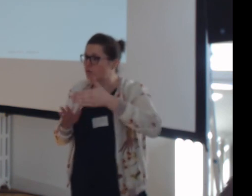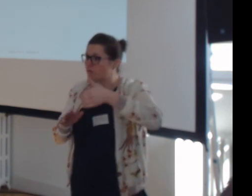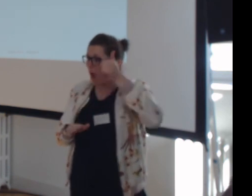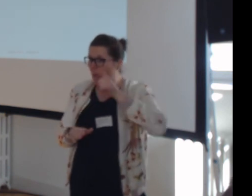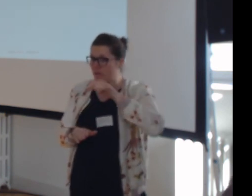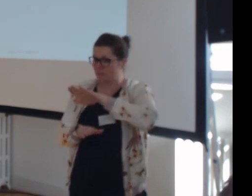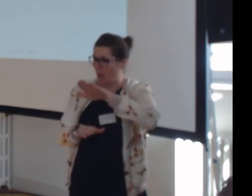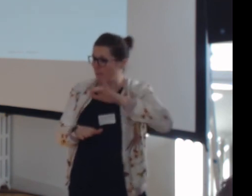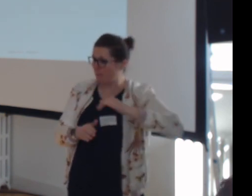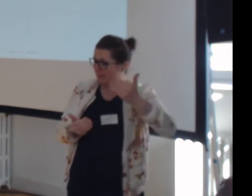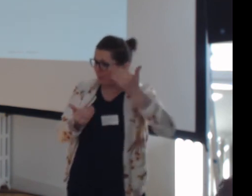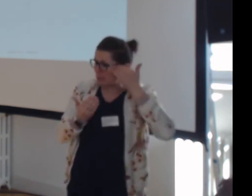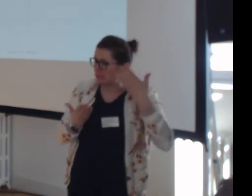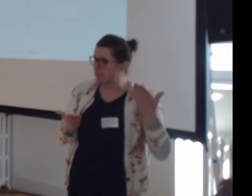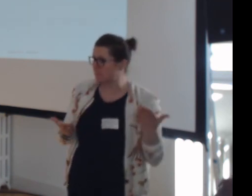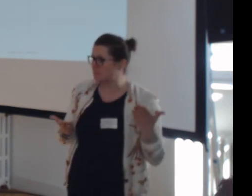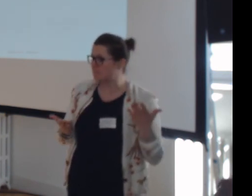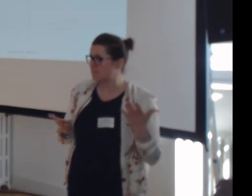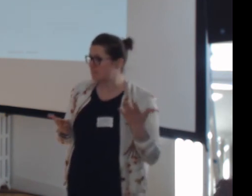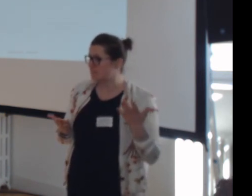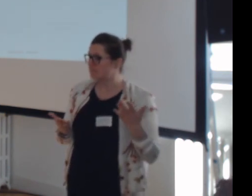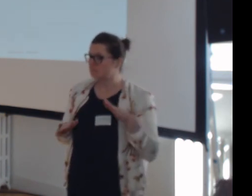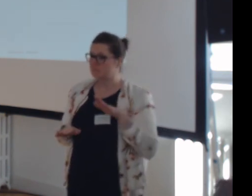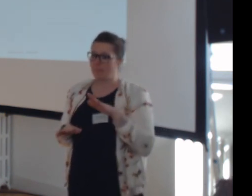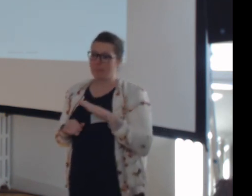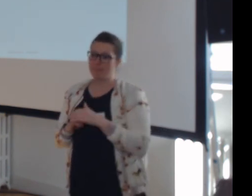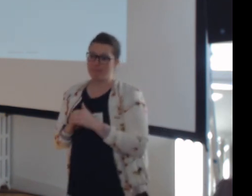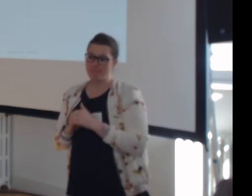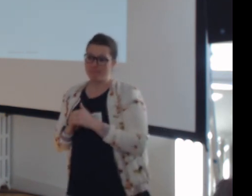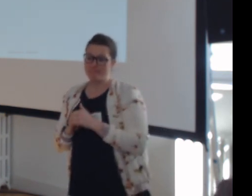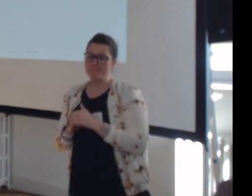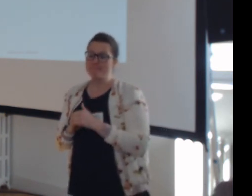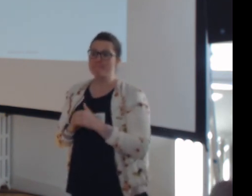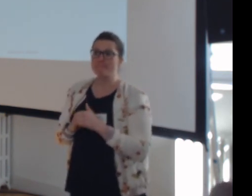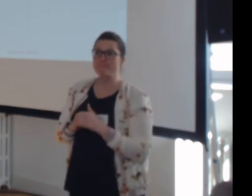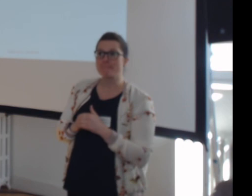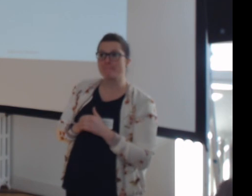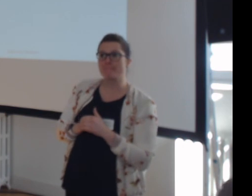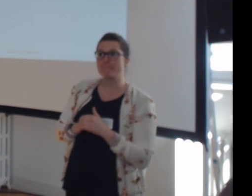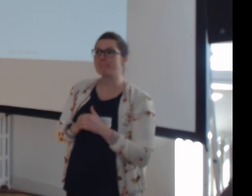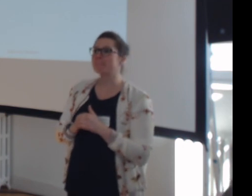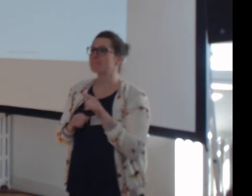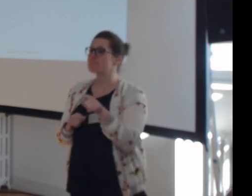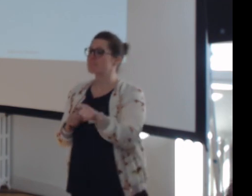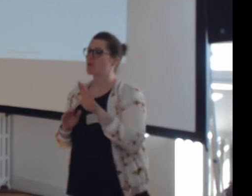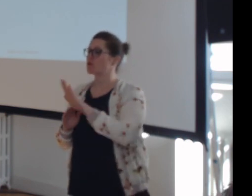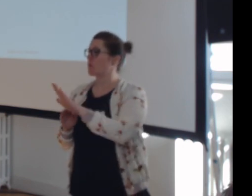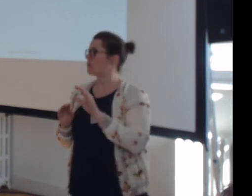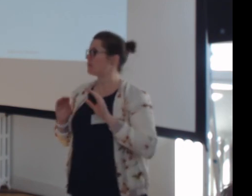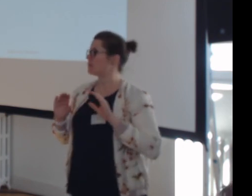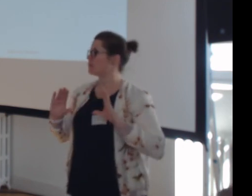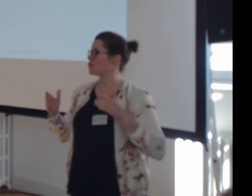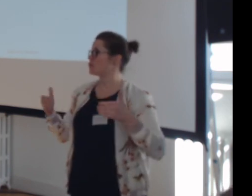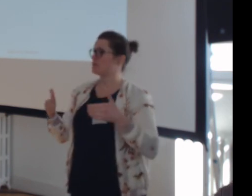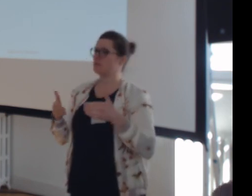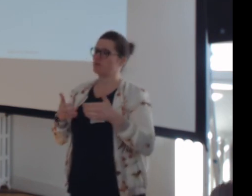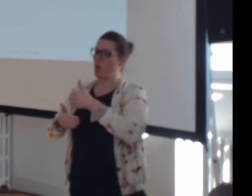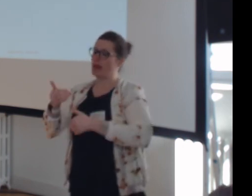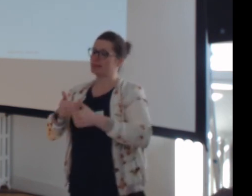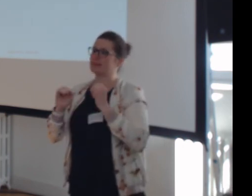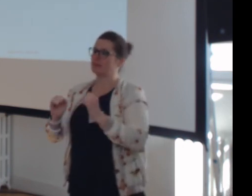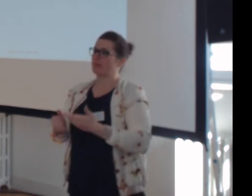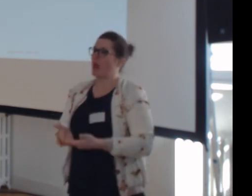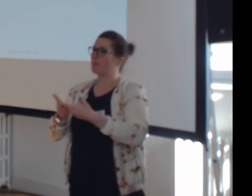from dementia and could be helped by this collection? Yes, I think in fact it would